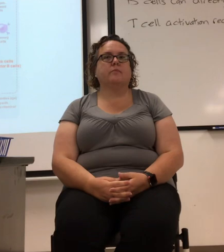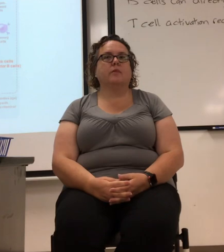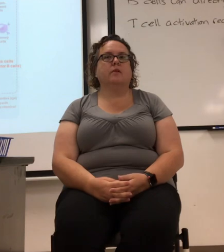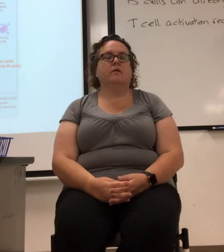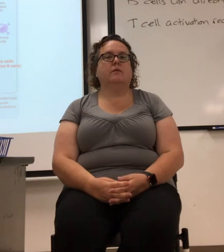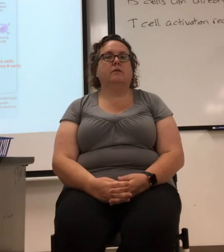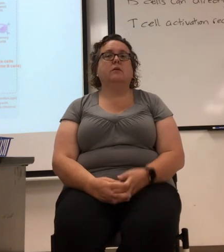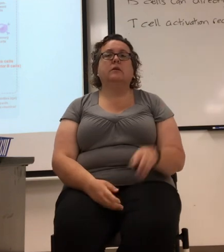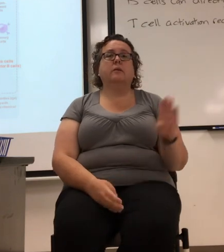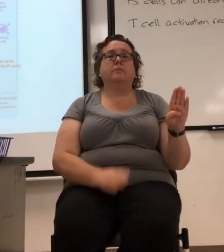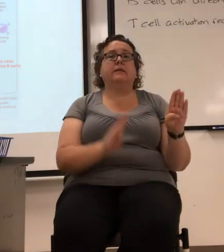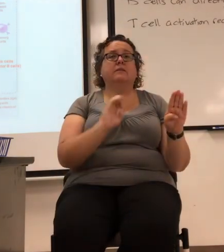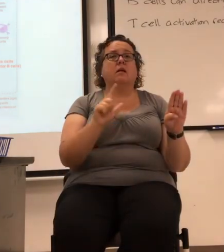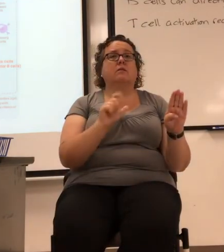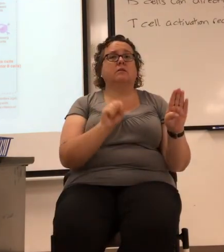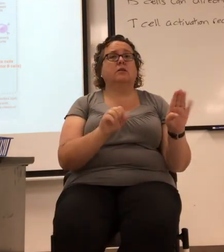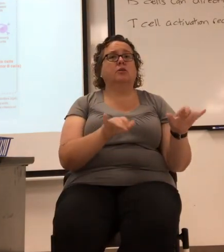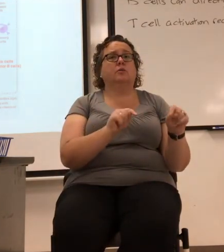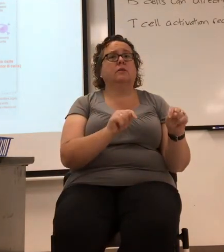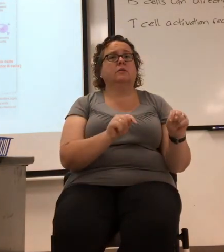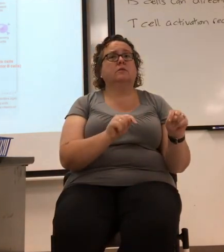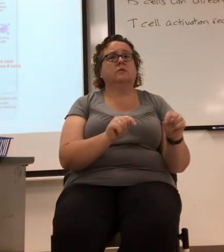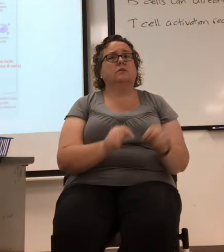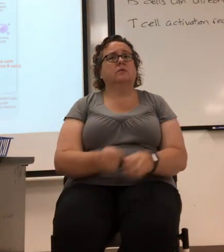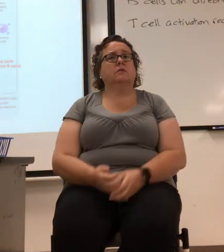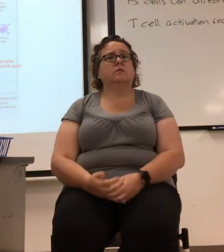B cells can do it,